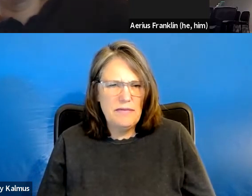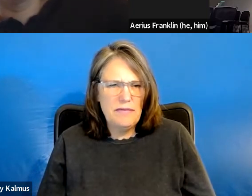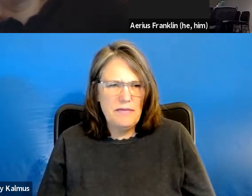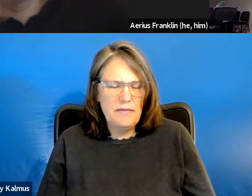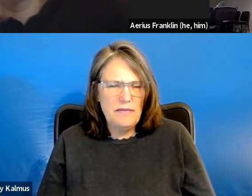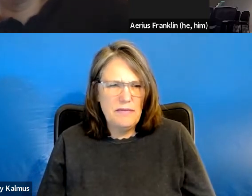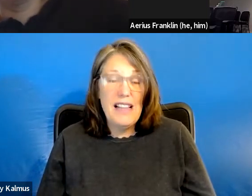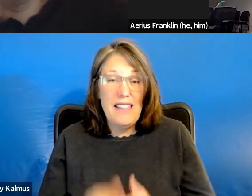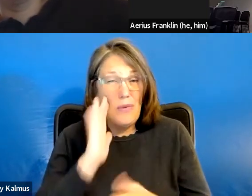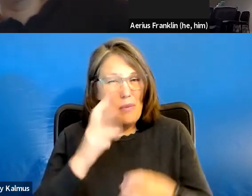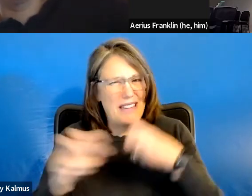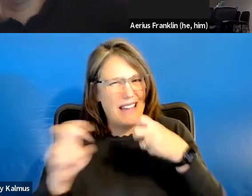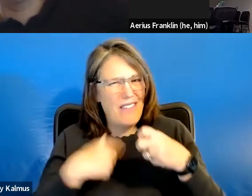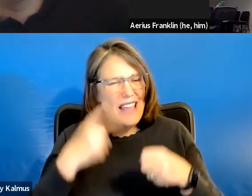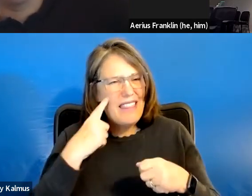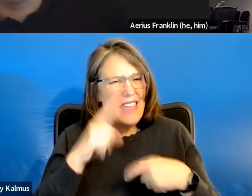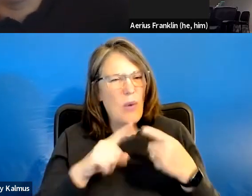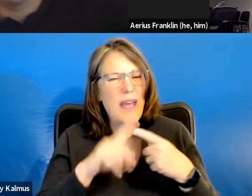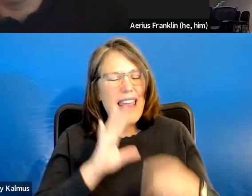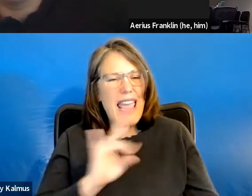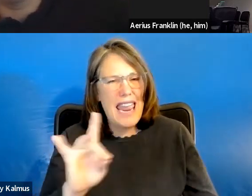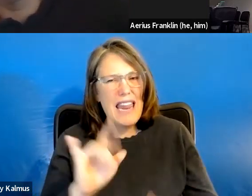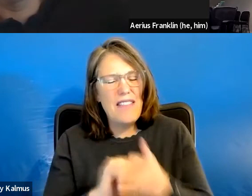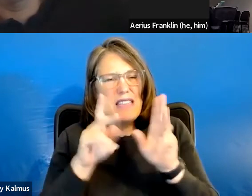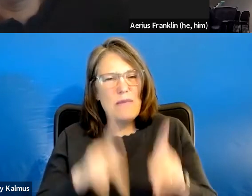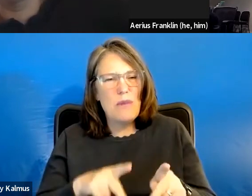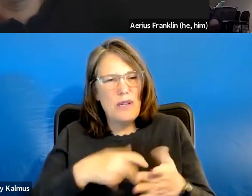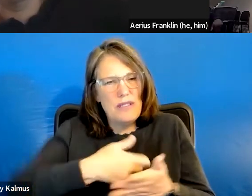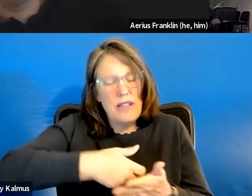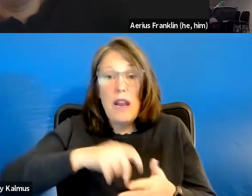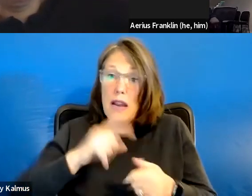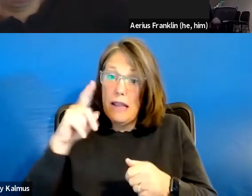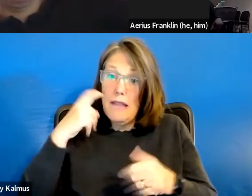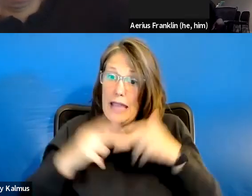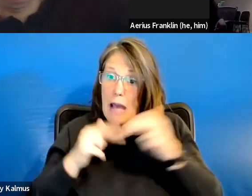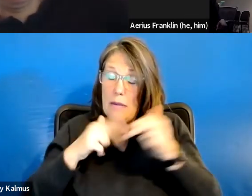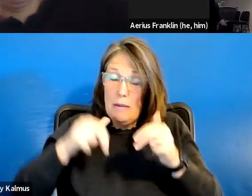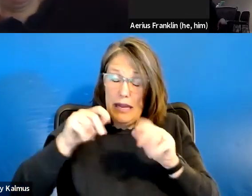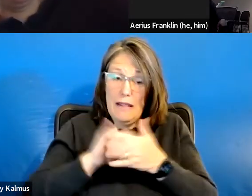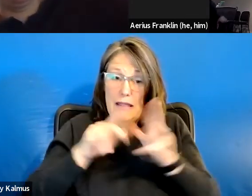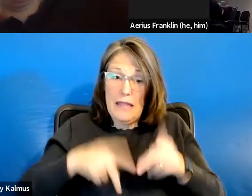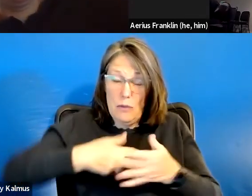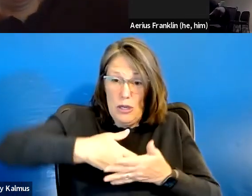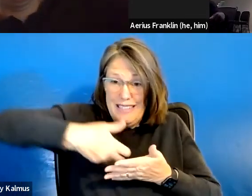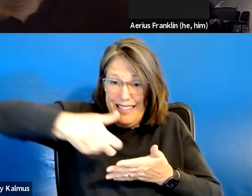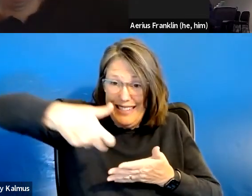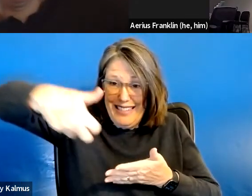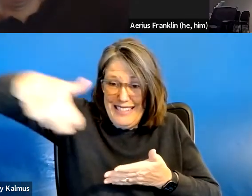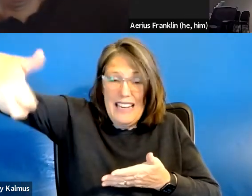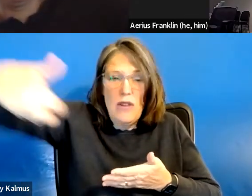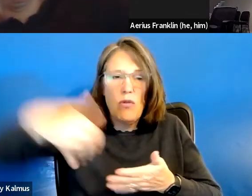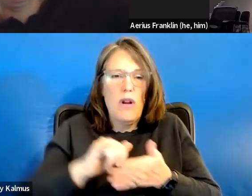This is going to be a tough one, I think. When 8 years old, this person crawled up the steps of the Capitol building. First name starts with